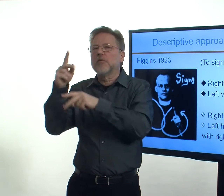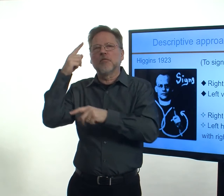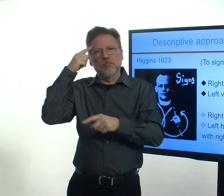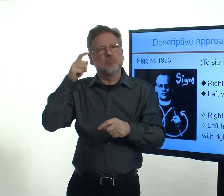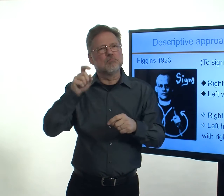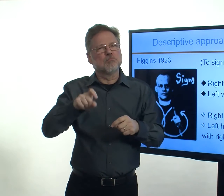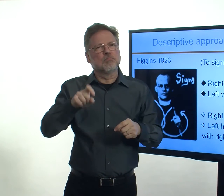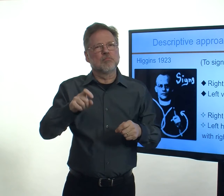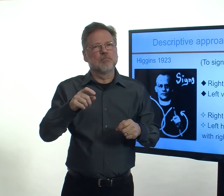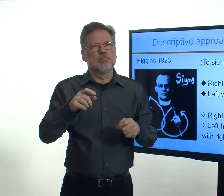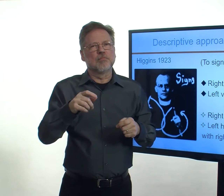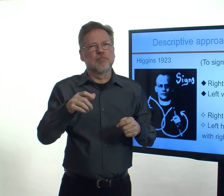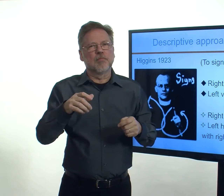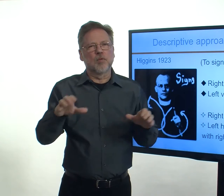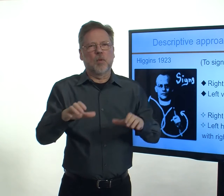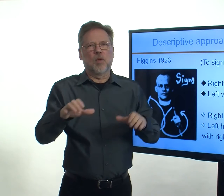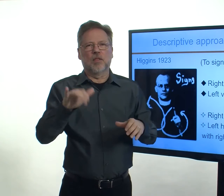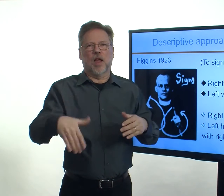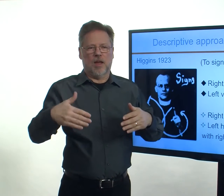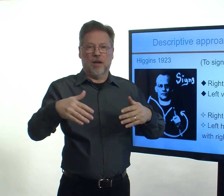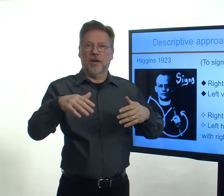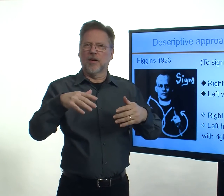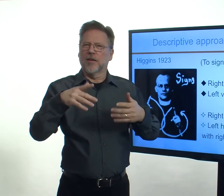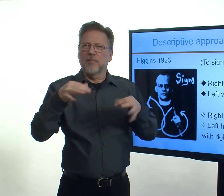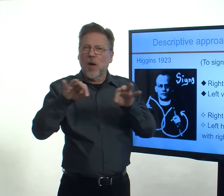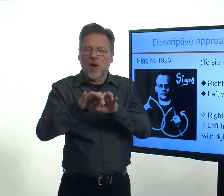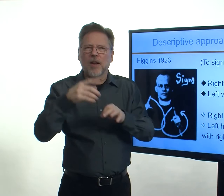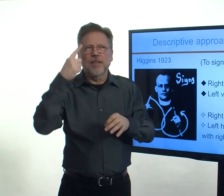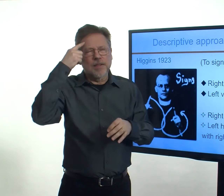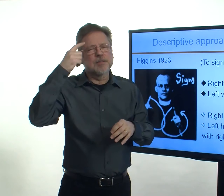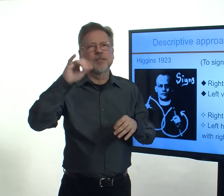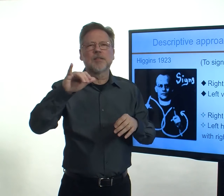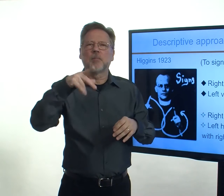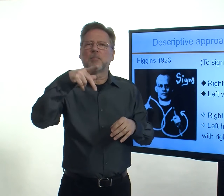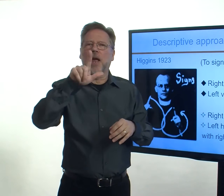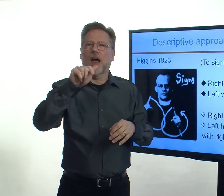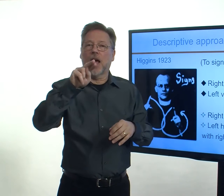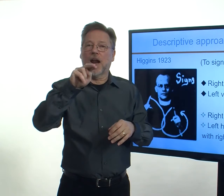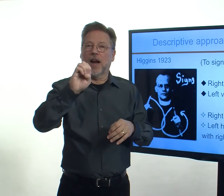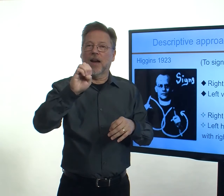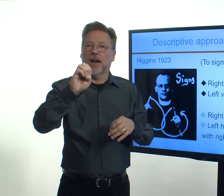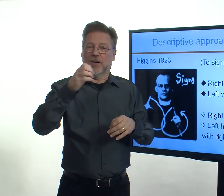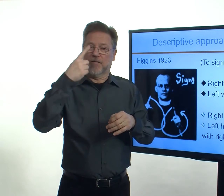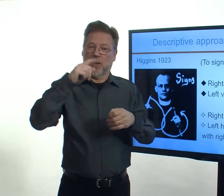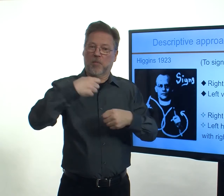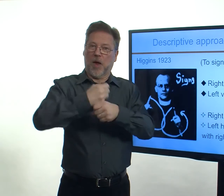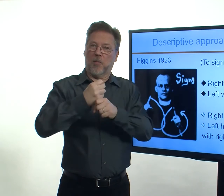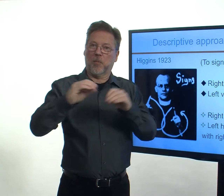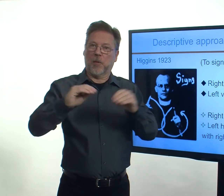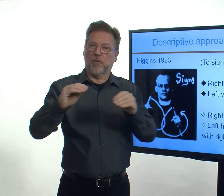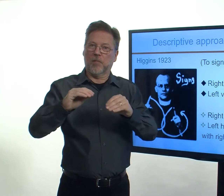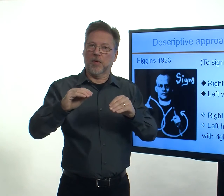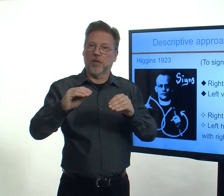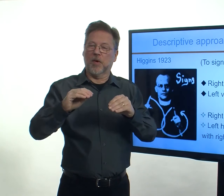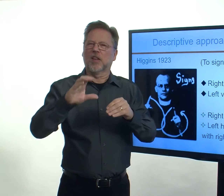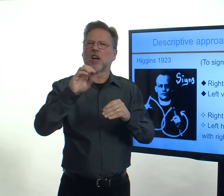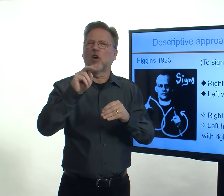signers, perhaps he thought this was how it should be formed. You have to think about the plane for making movement, the